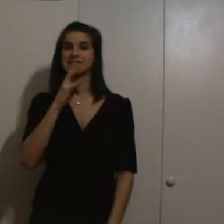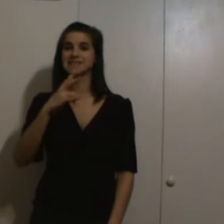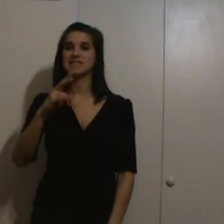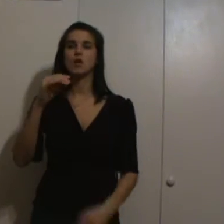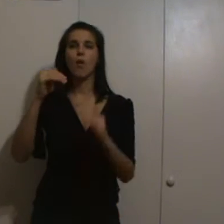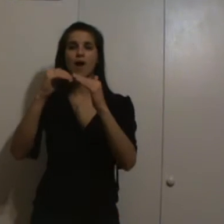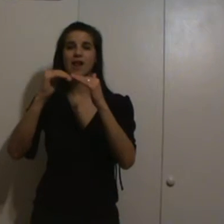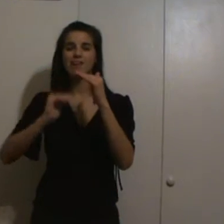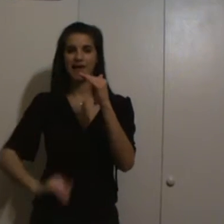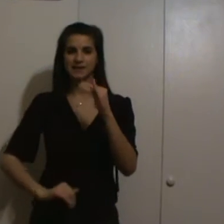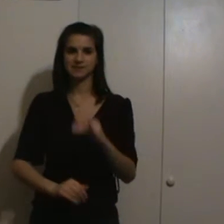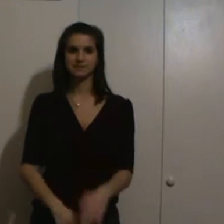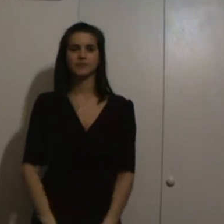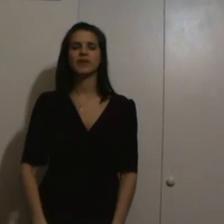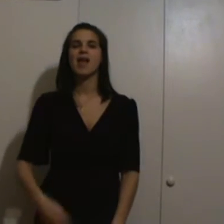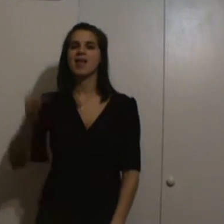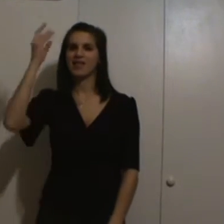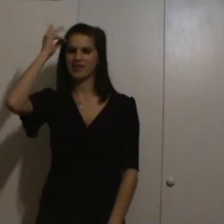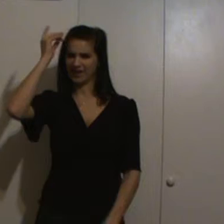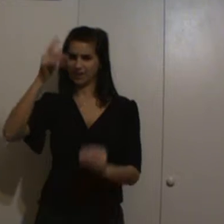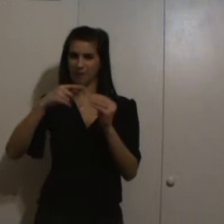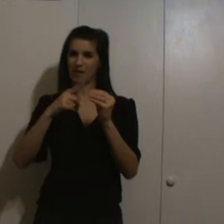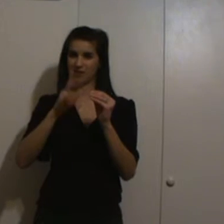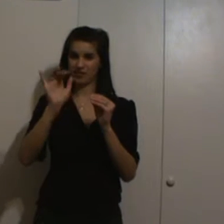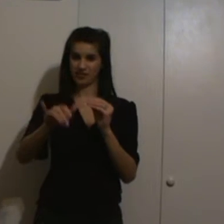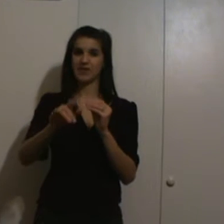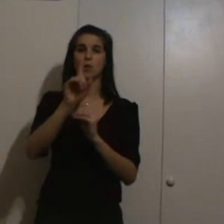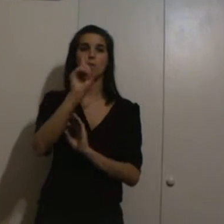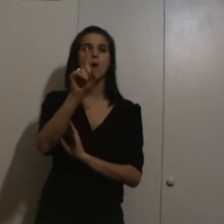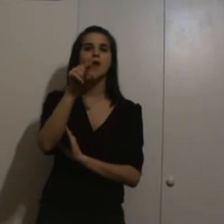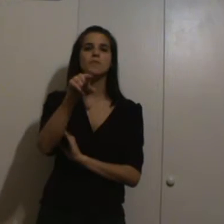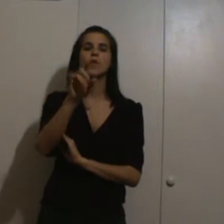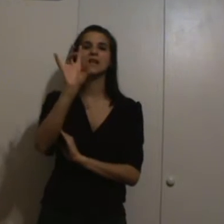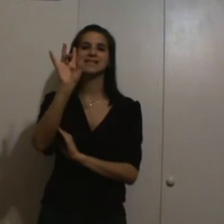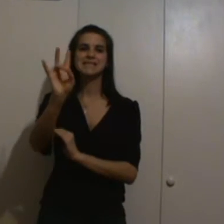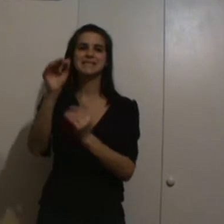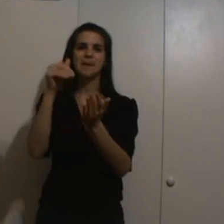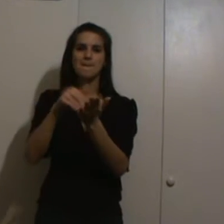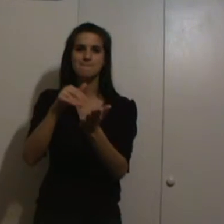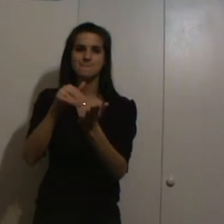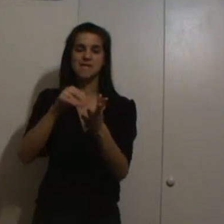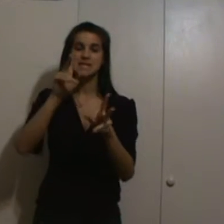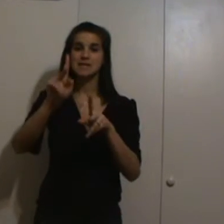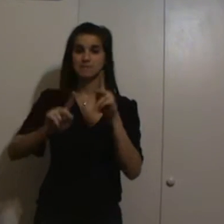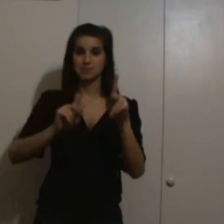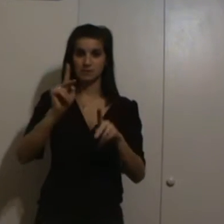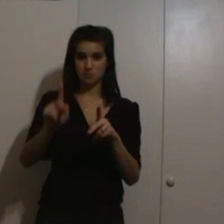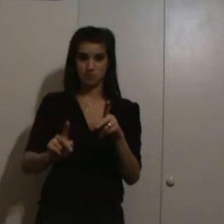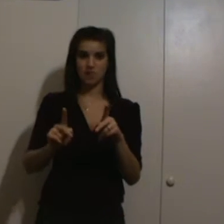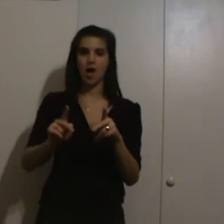million people under the age of 16 working full-time. That's illegal now. You can't do